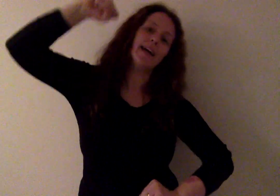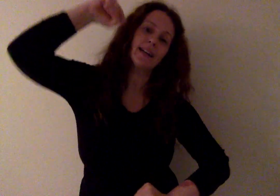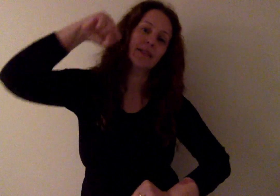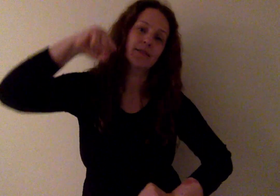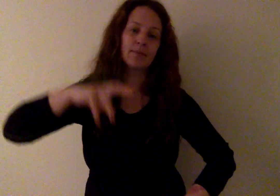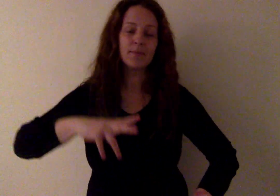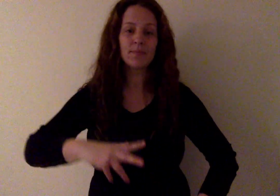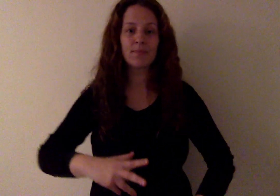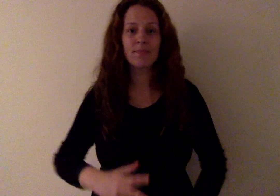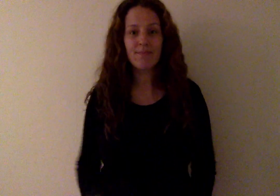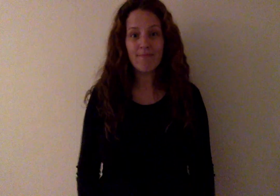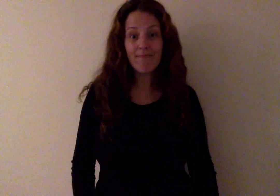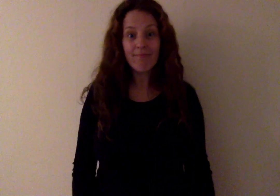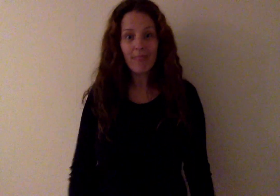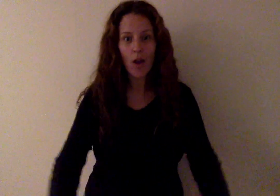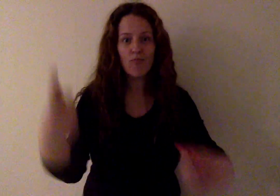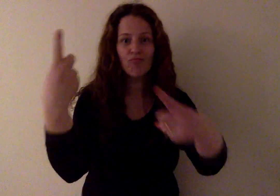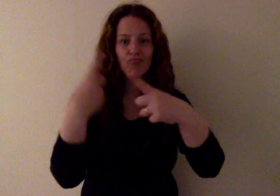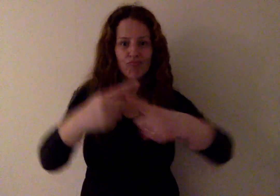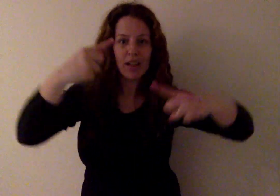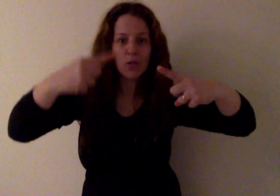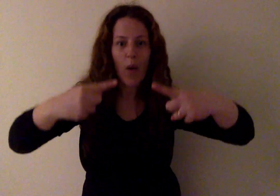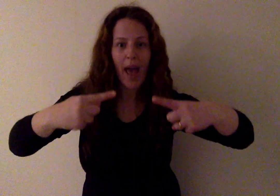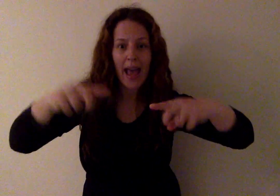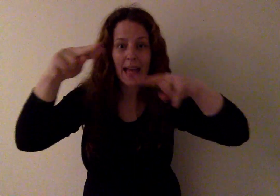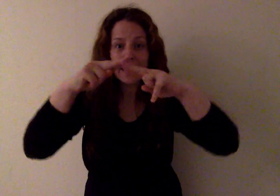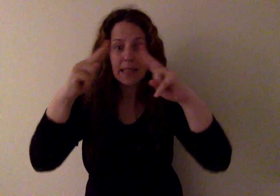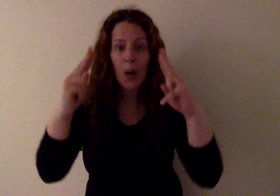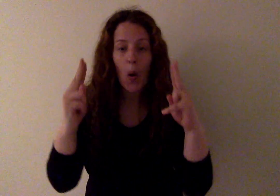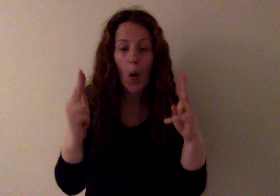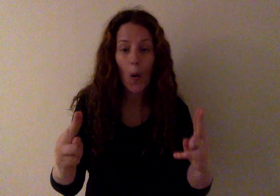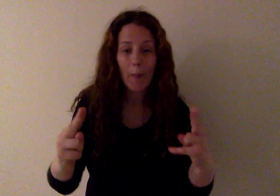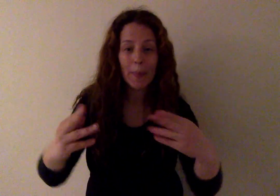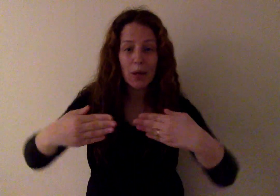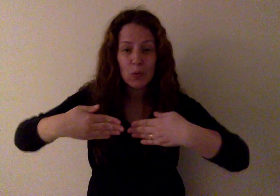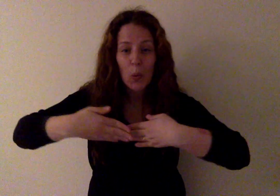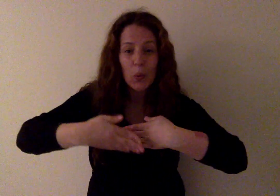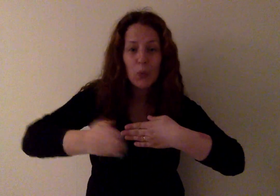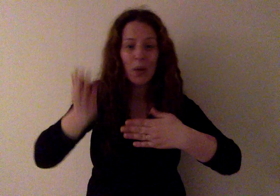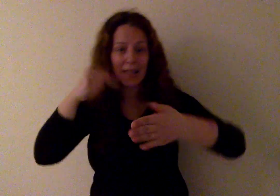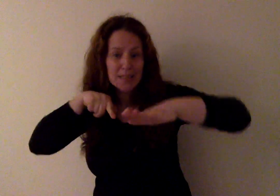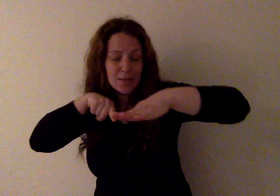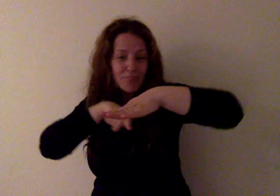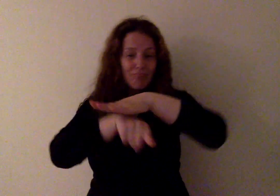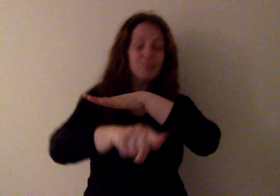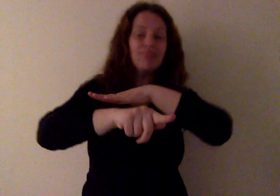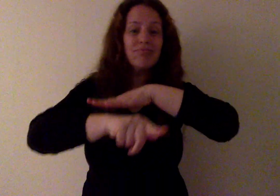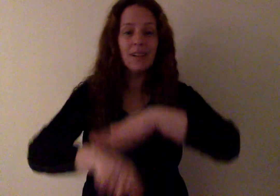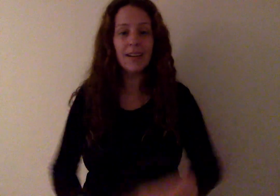and bolted out of the house without even waiting to put on his coat.